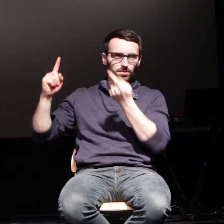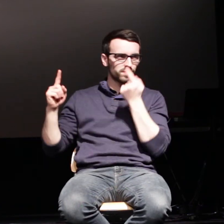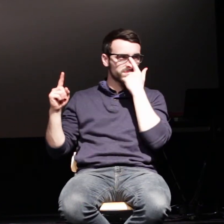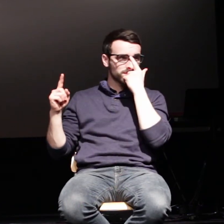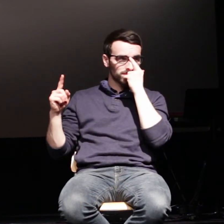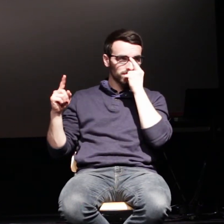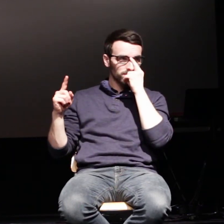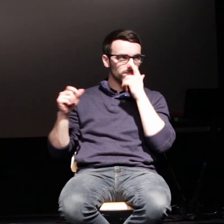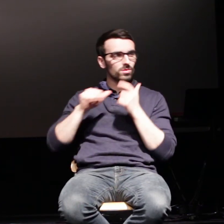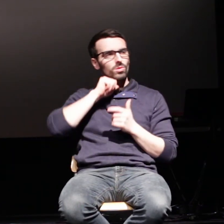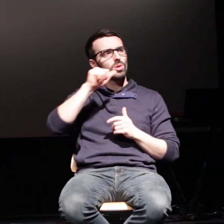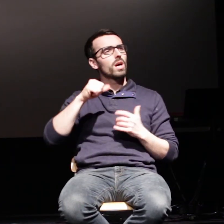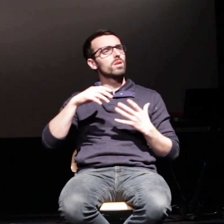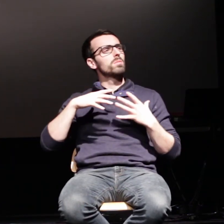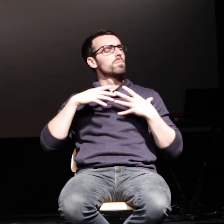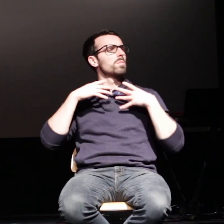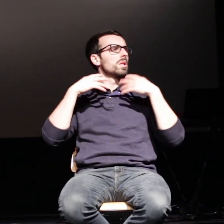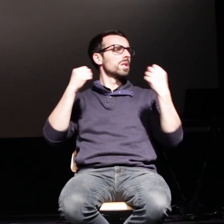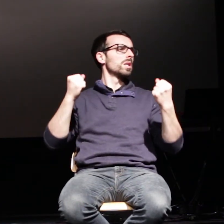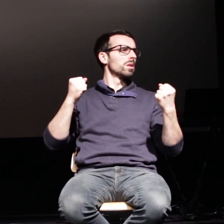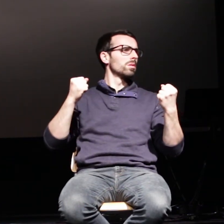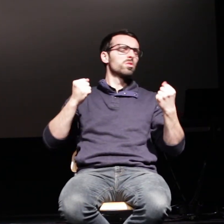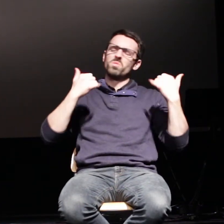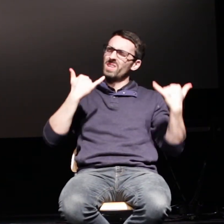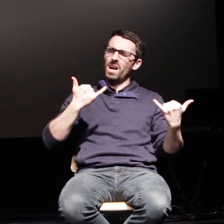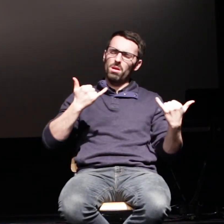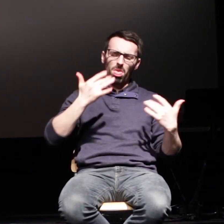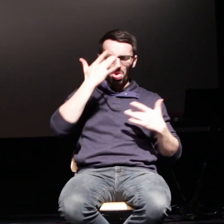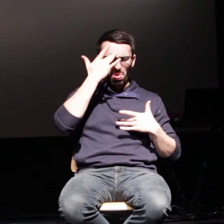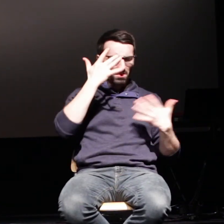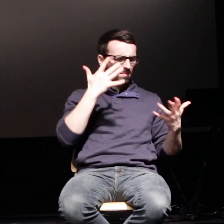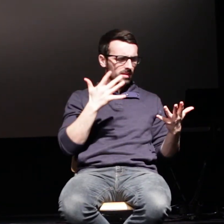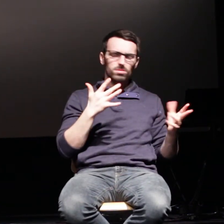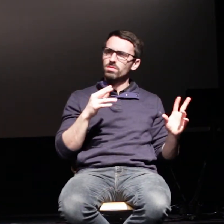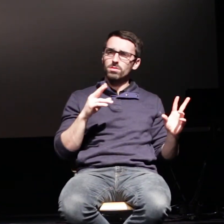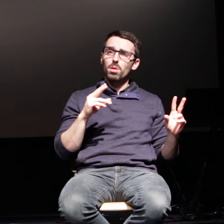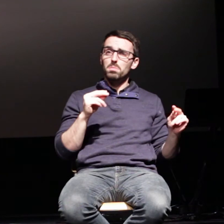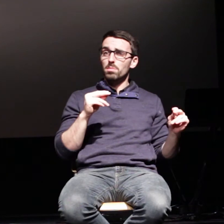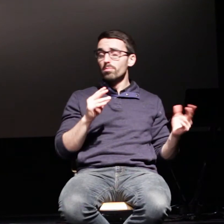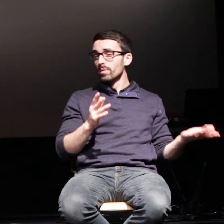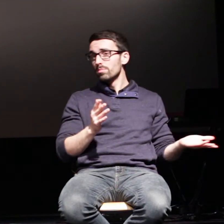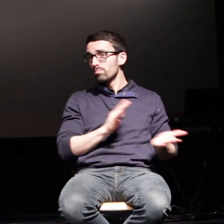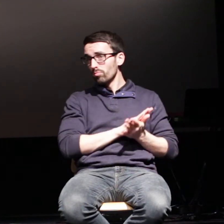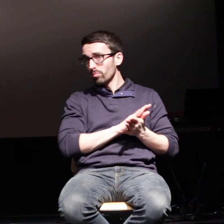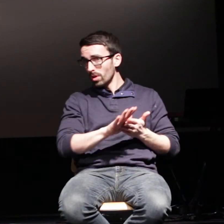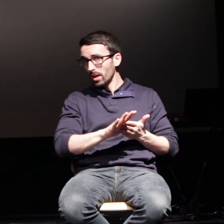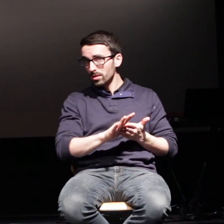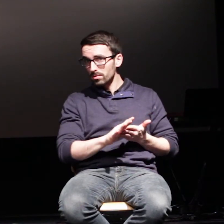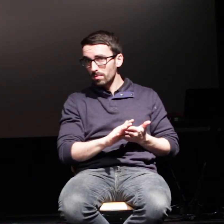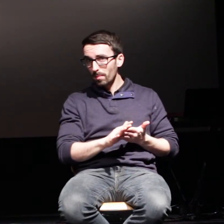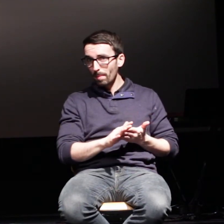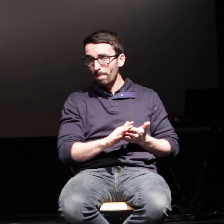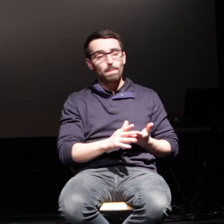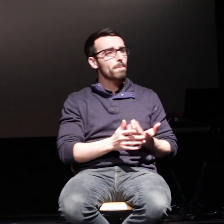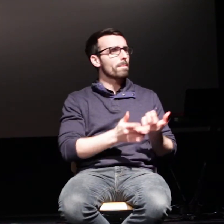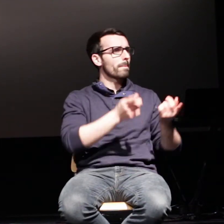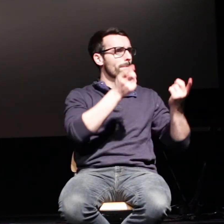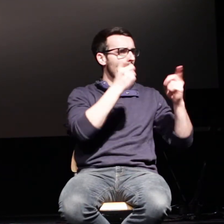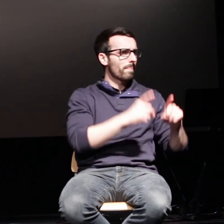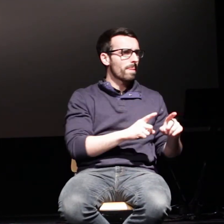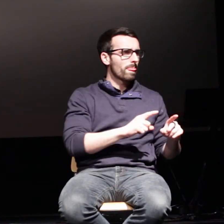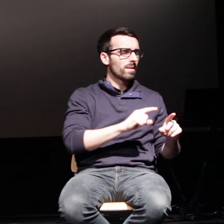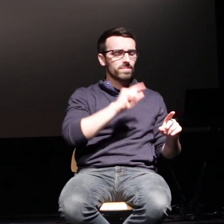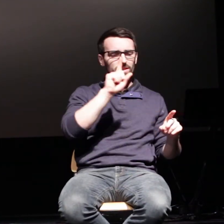We're not healed just so we can not be sick anymore. It's awesome when God does that. It's awesome when that happens. But when that happens, it's a testimony.